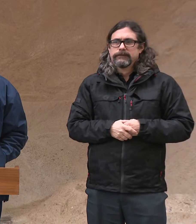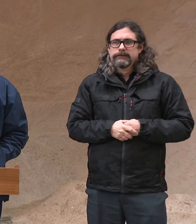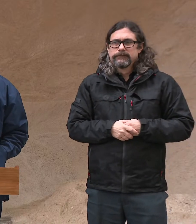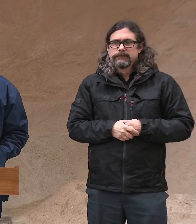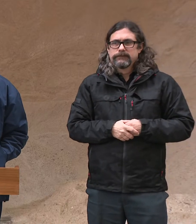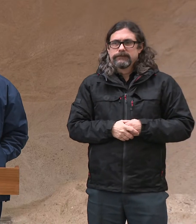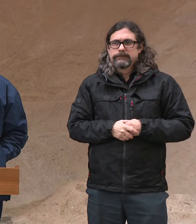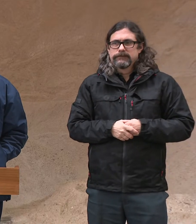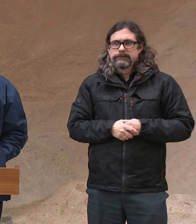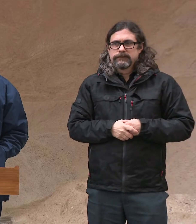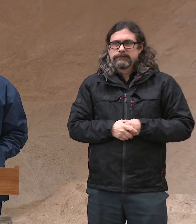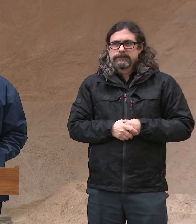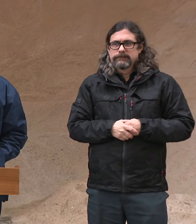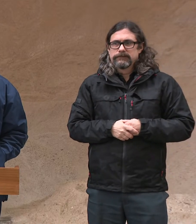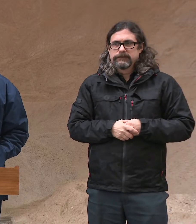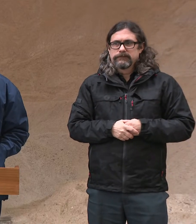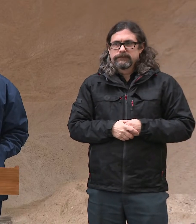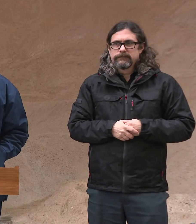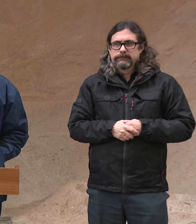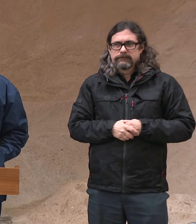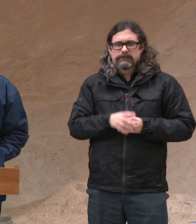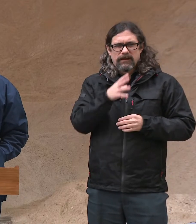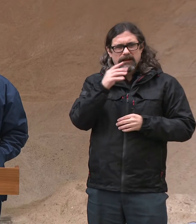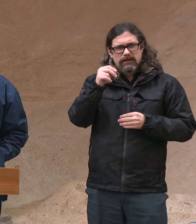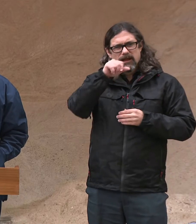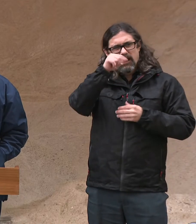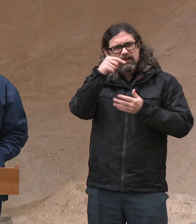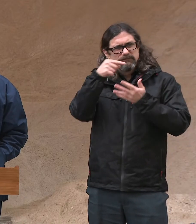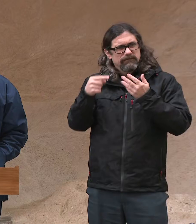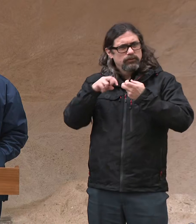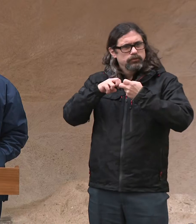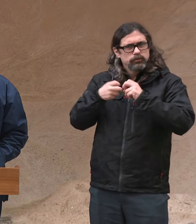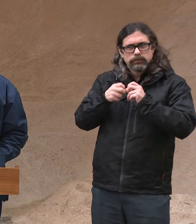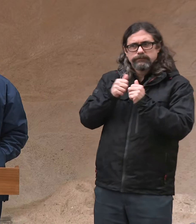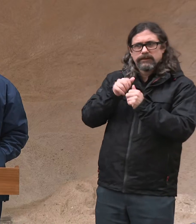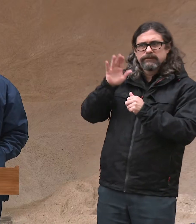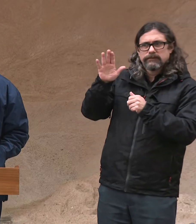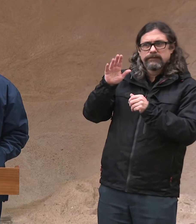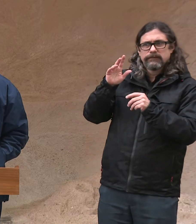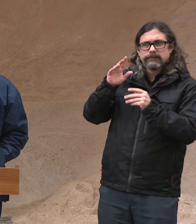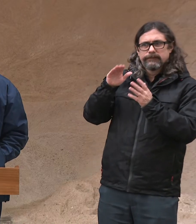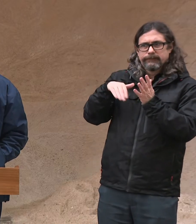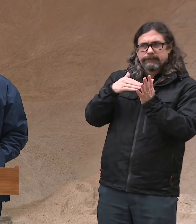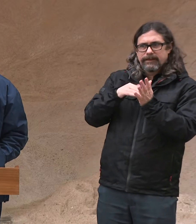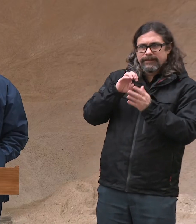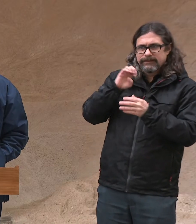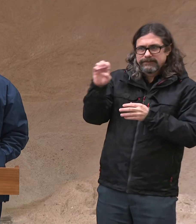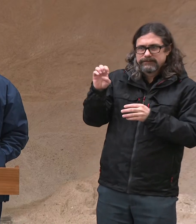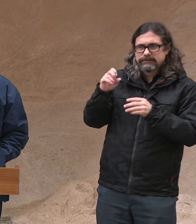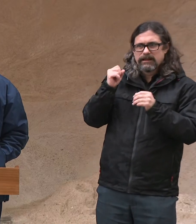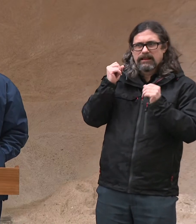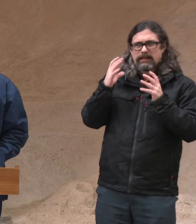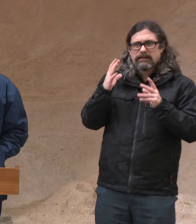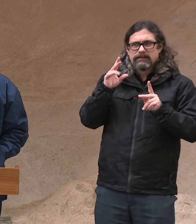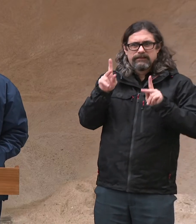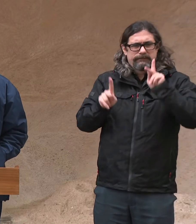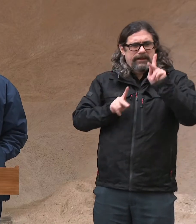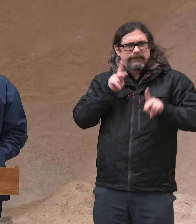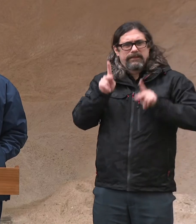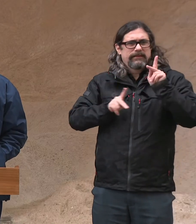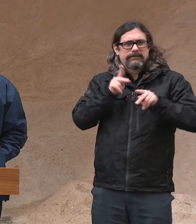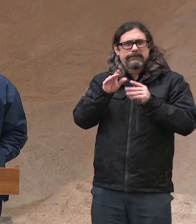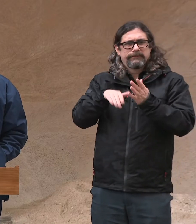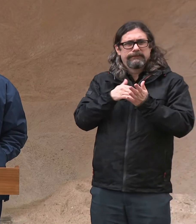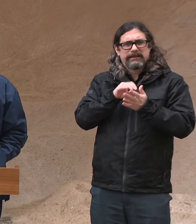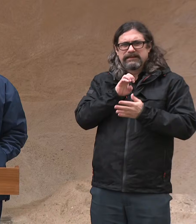my Jewish population, my Muslim population. And, I'm the mayor of the biggest city in America. I'm supposed to